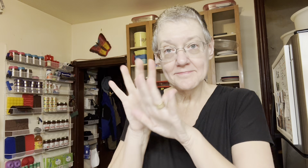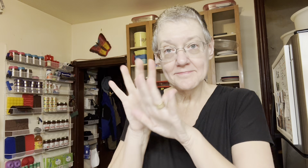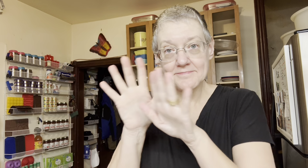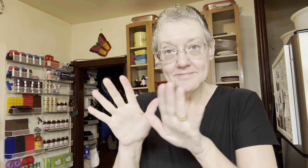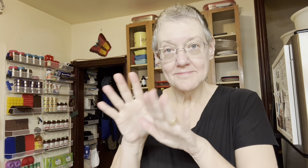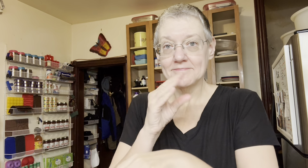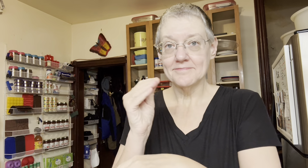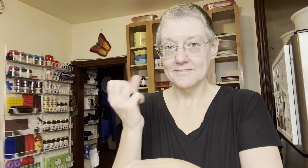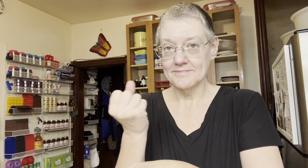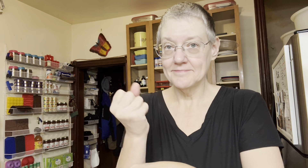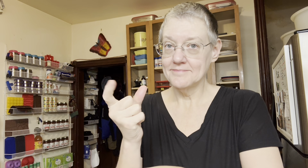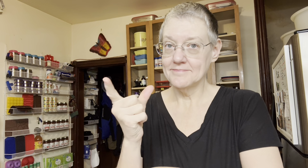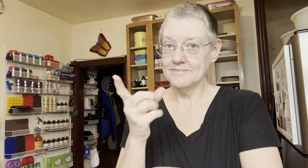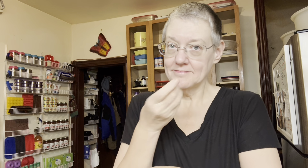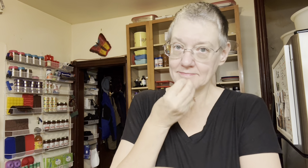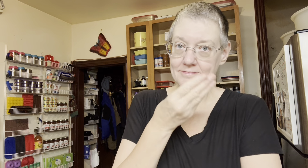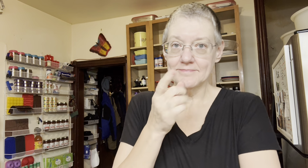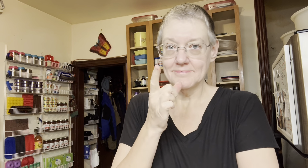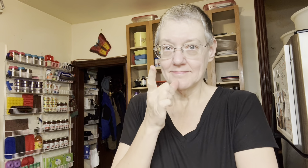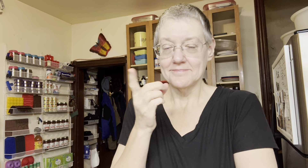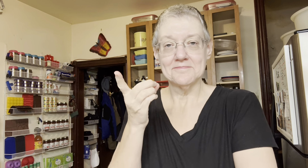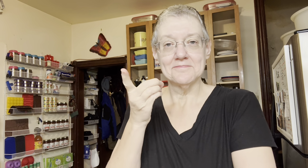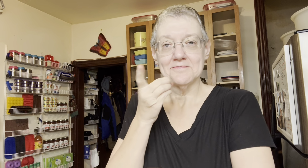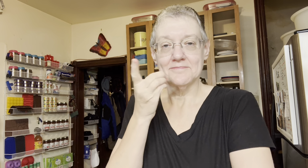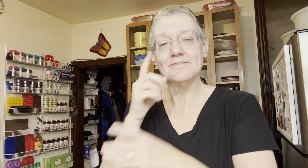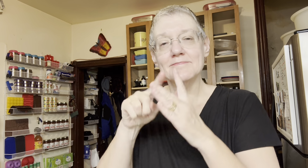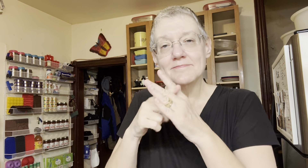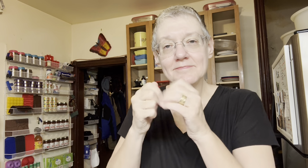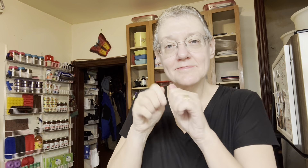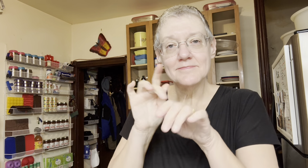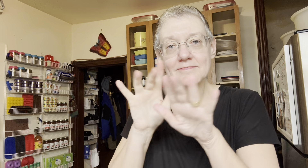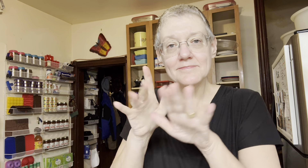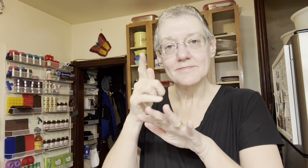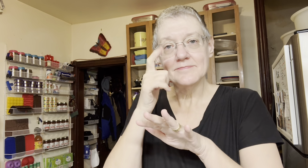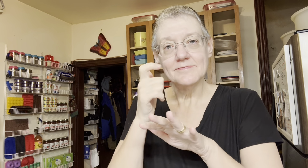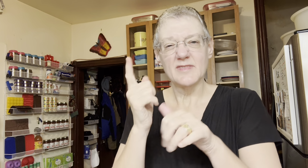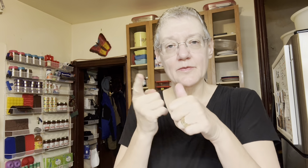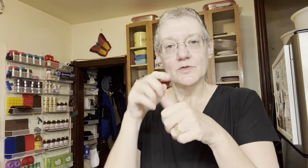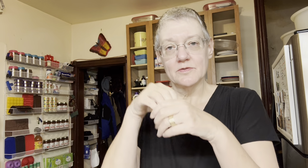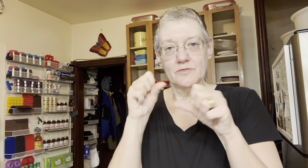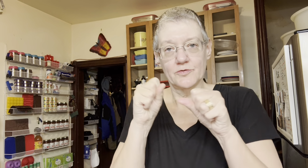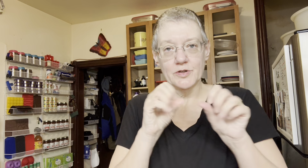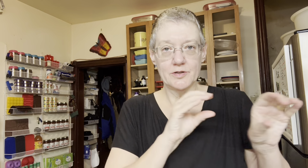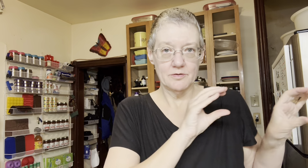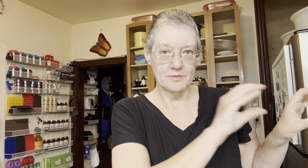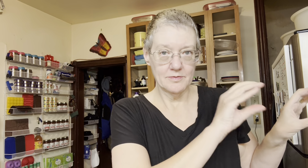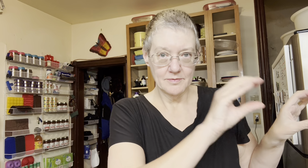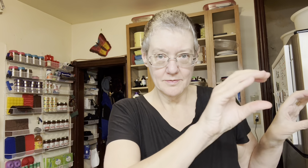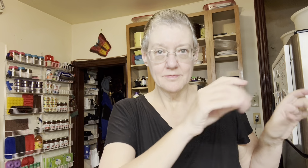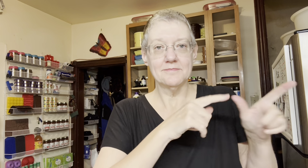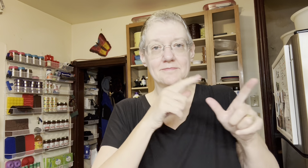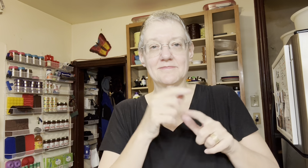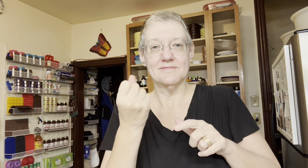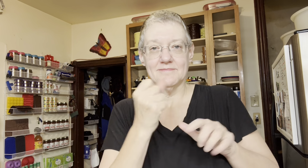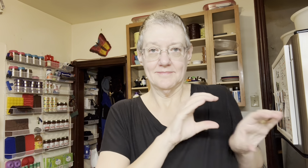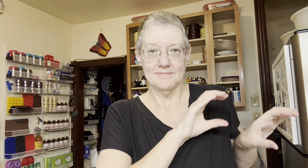Now let's organize Sunday and Saturday's breakfast, lunch, and dinner ingredients. We're going to start with Sunday because that will go in the back of the fridge, and